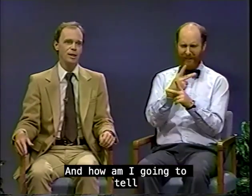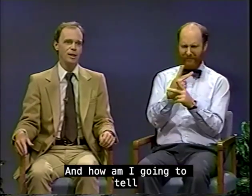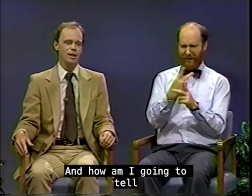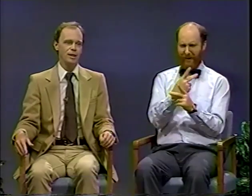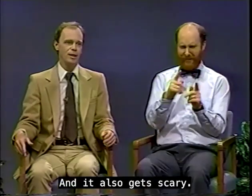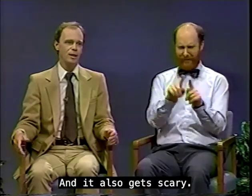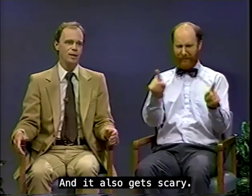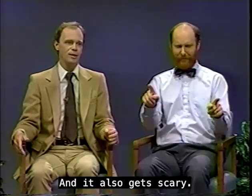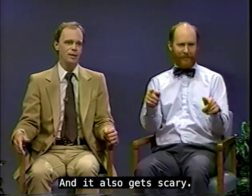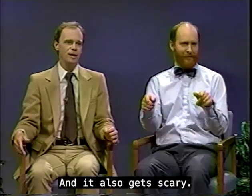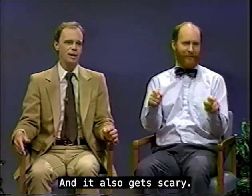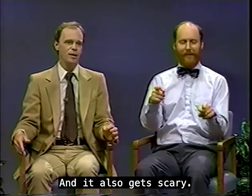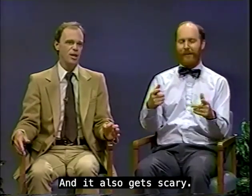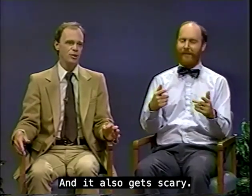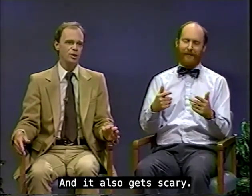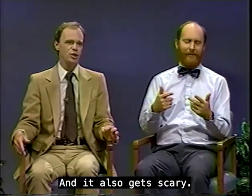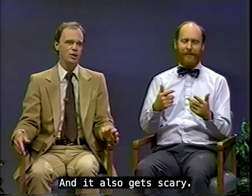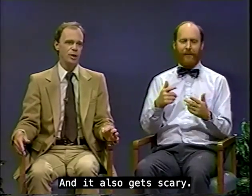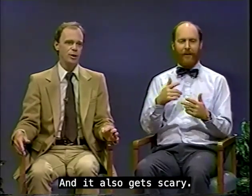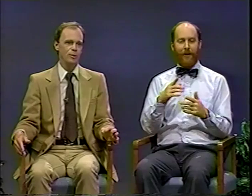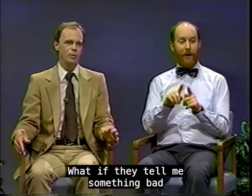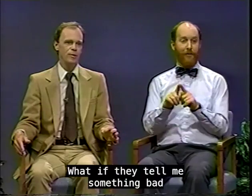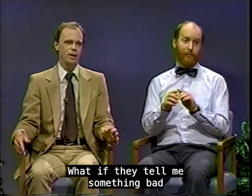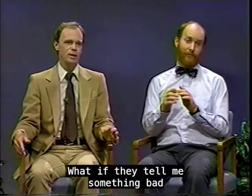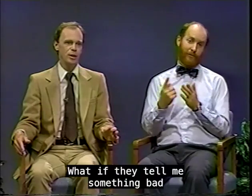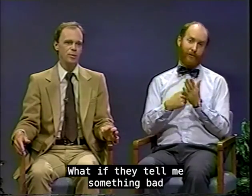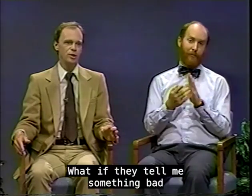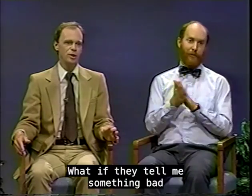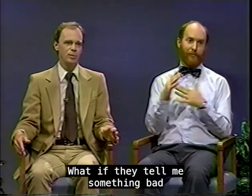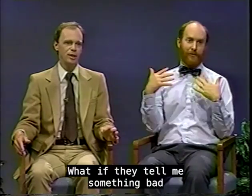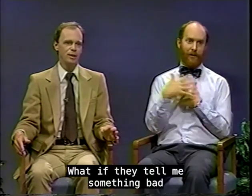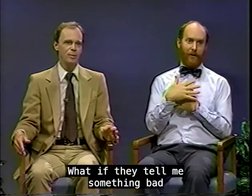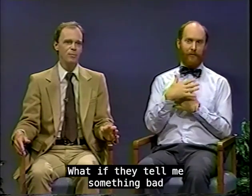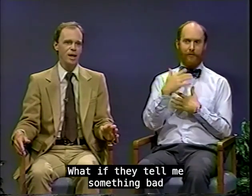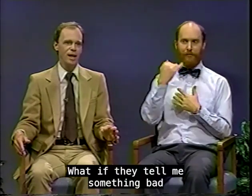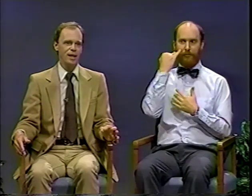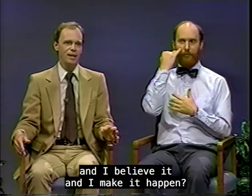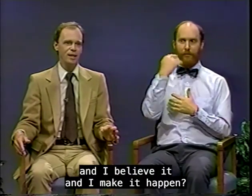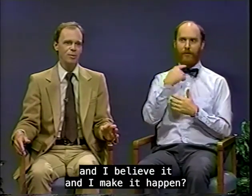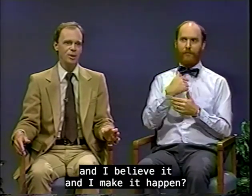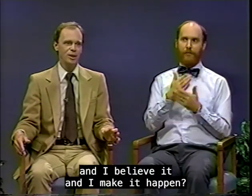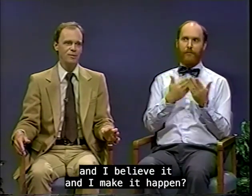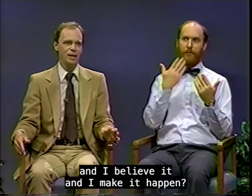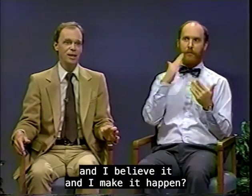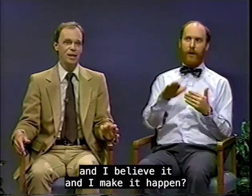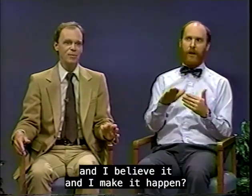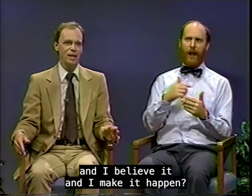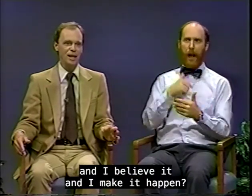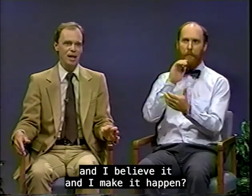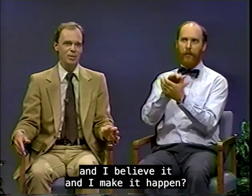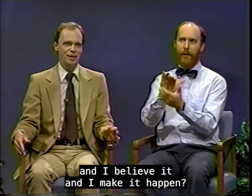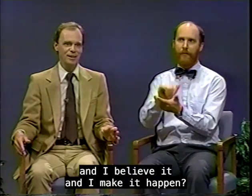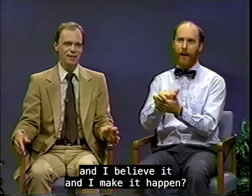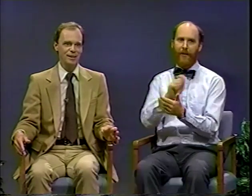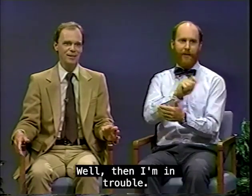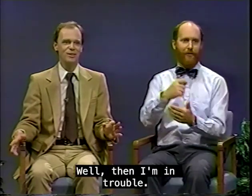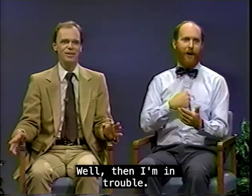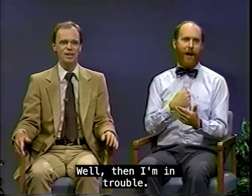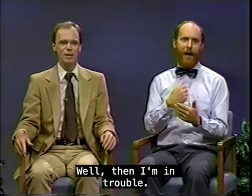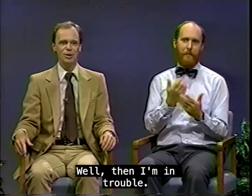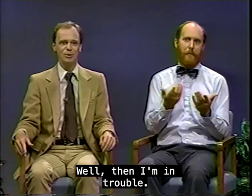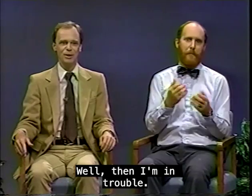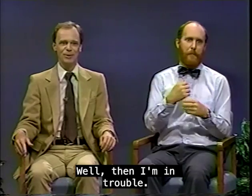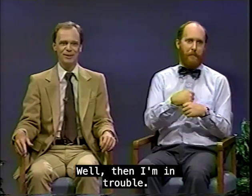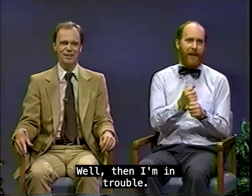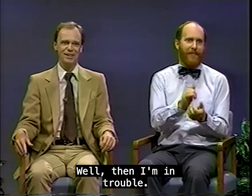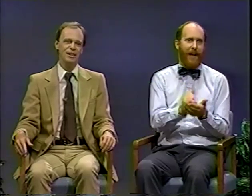difference? And it also gets scary. What if they tell me something bad and I believe it and I make it happen?